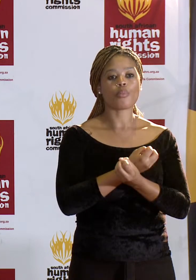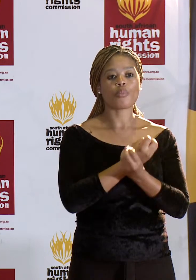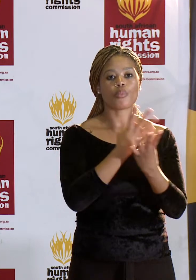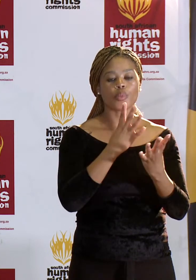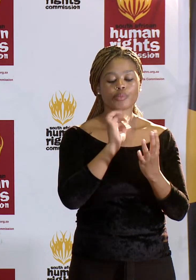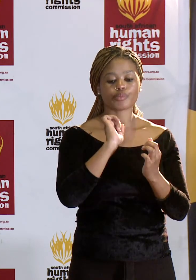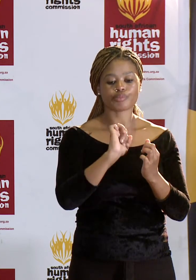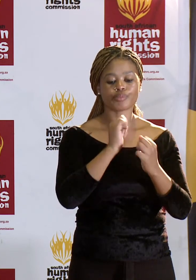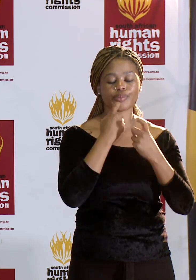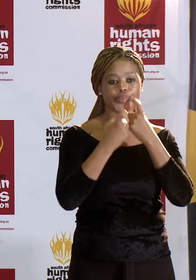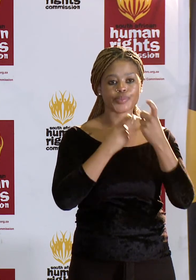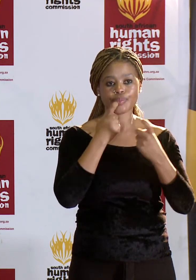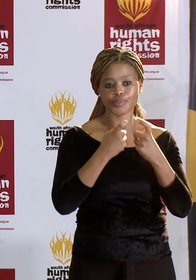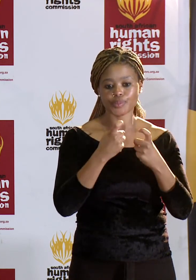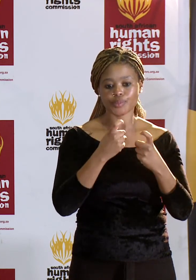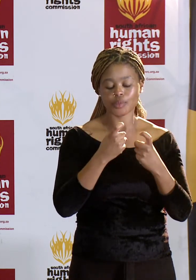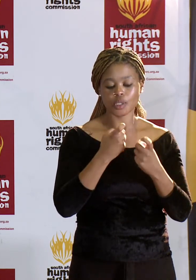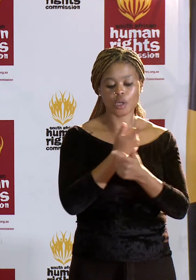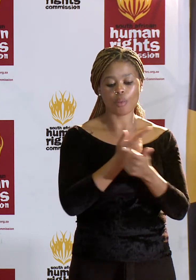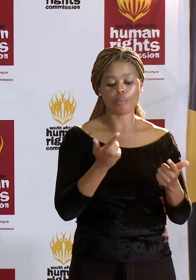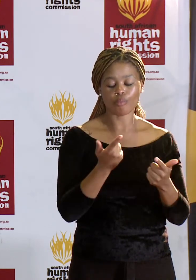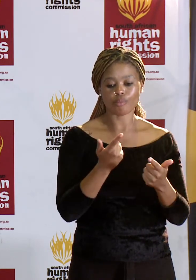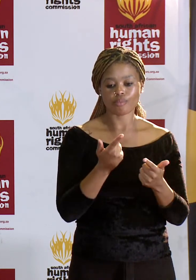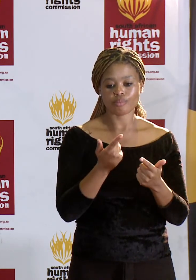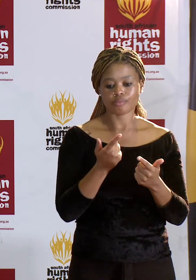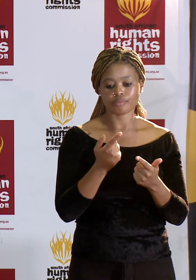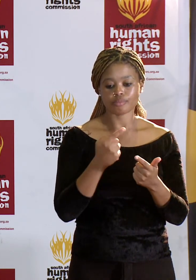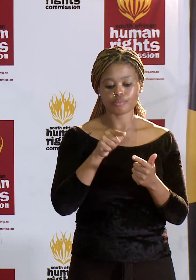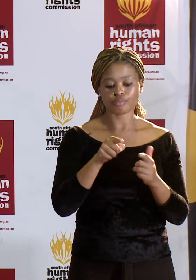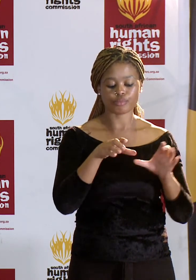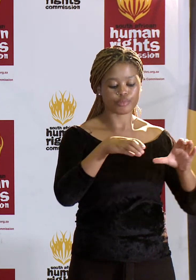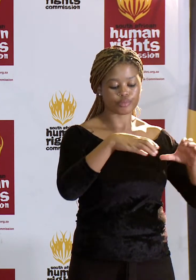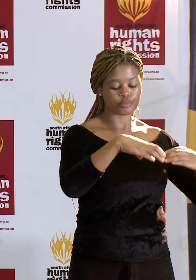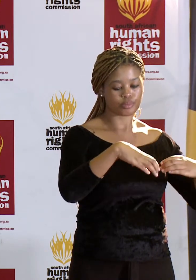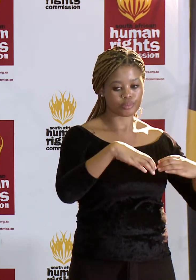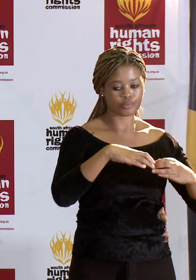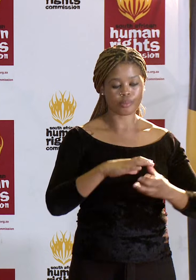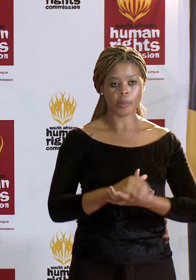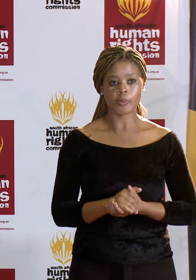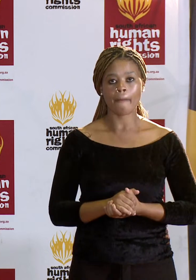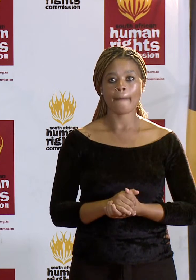of complaints lodged in the Commission. So